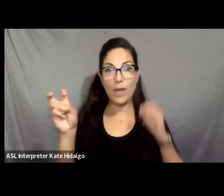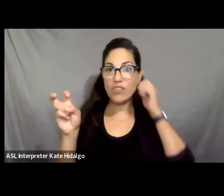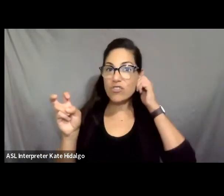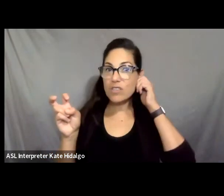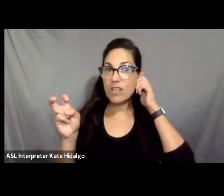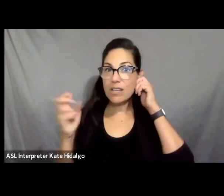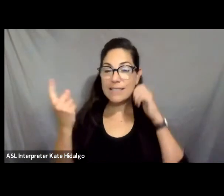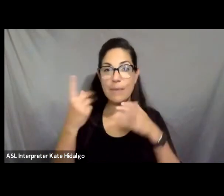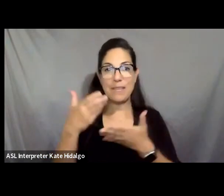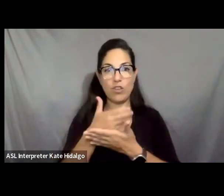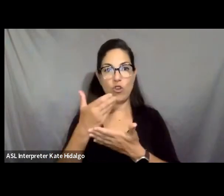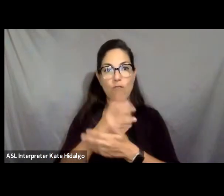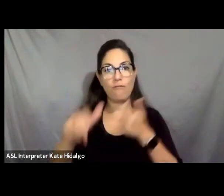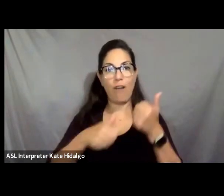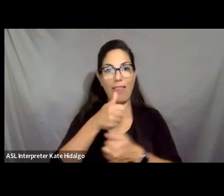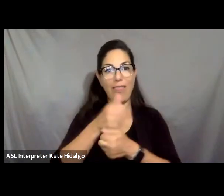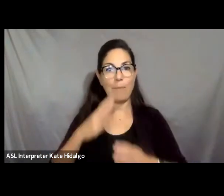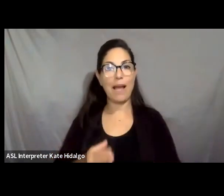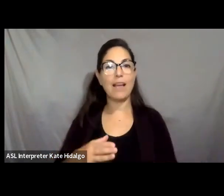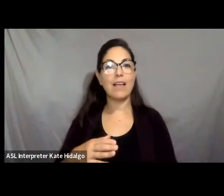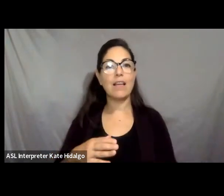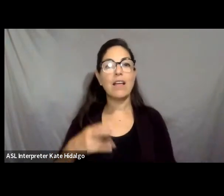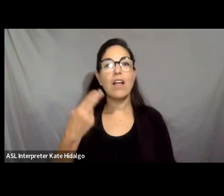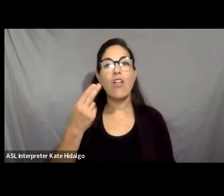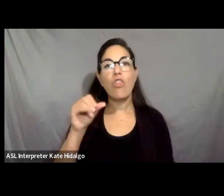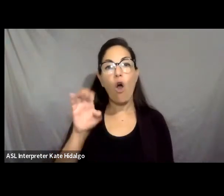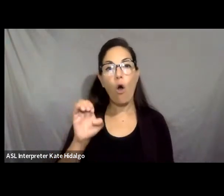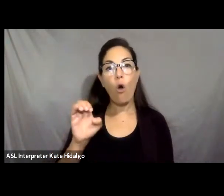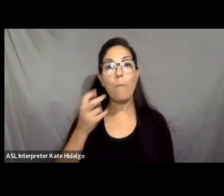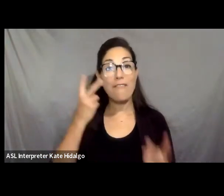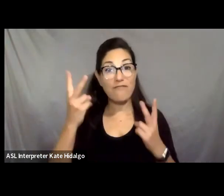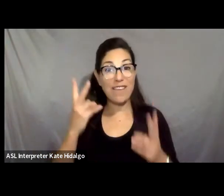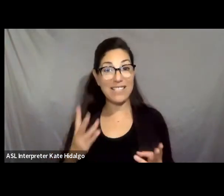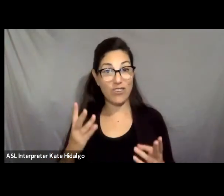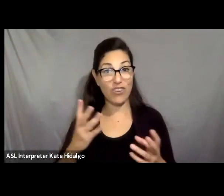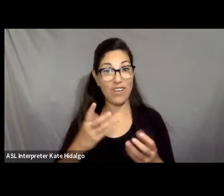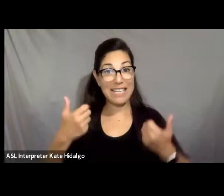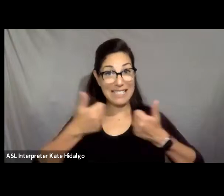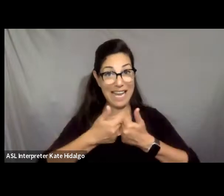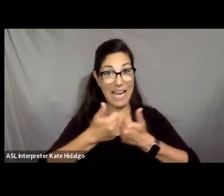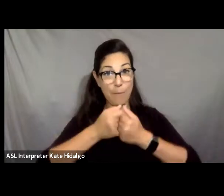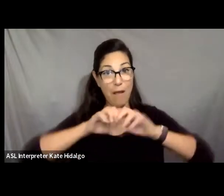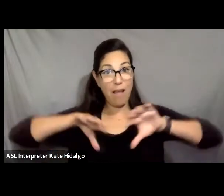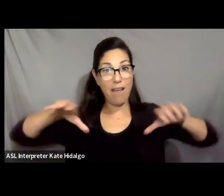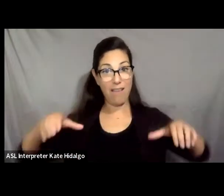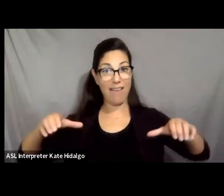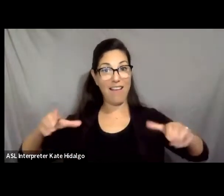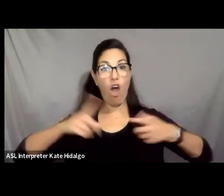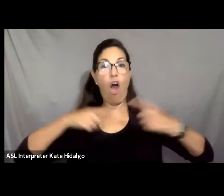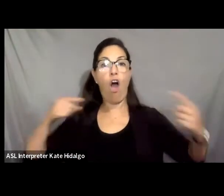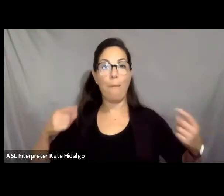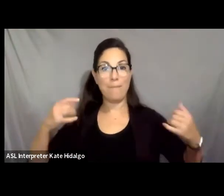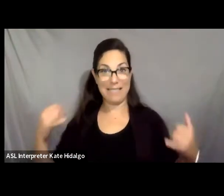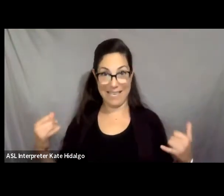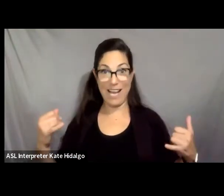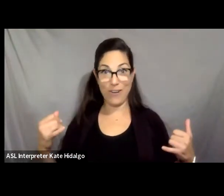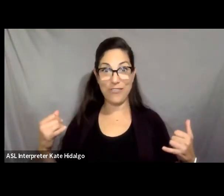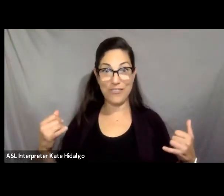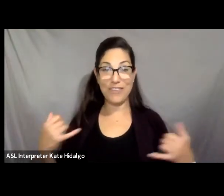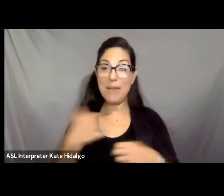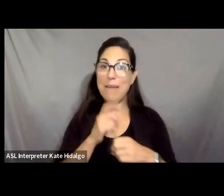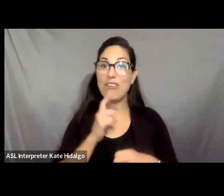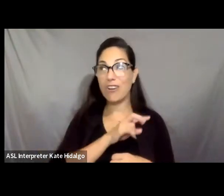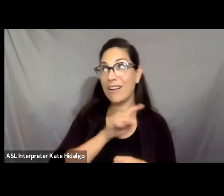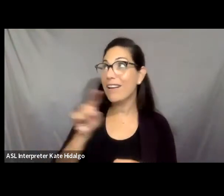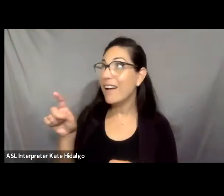will be something new for the alumni. We switched the home and the visitor side. So for our first game tomorrow, if you come, make sure you come up